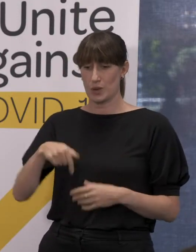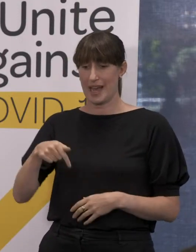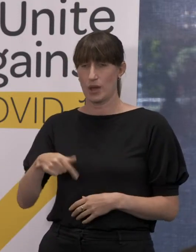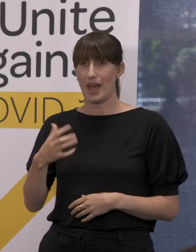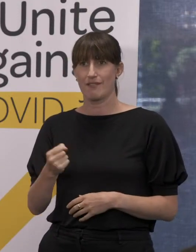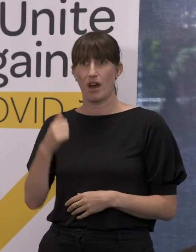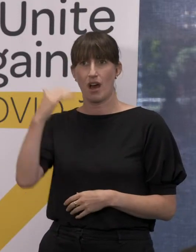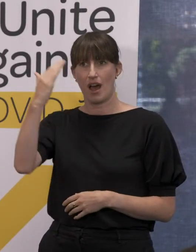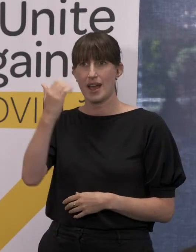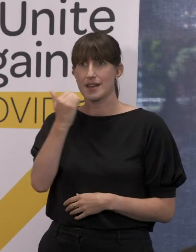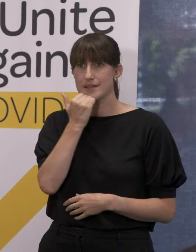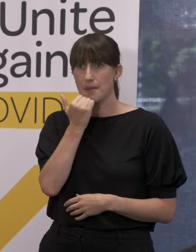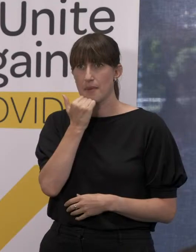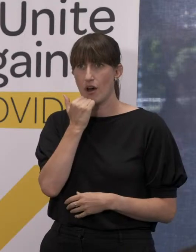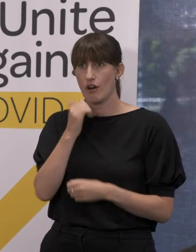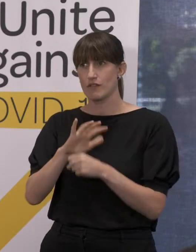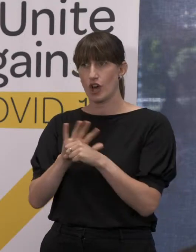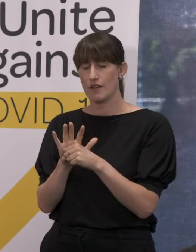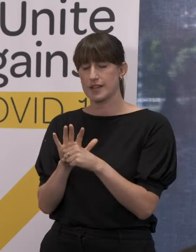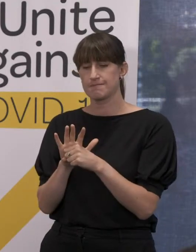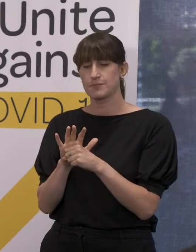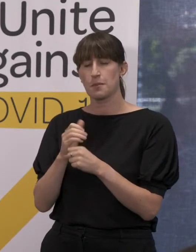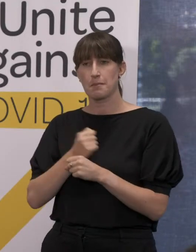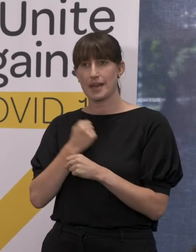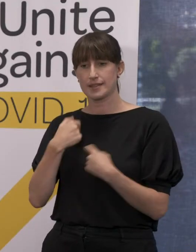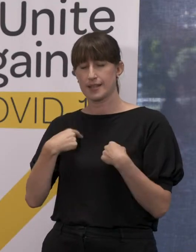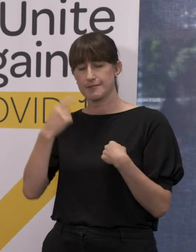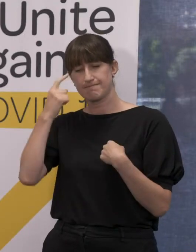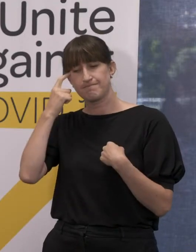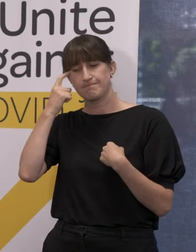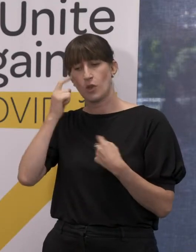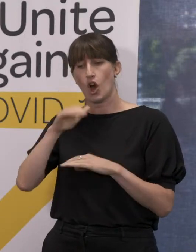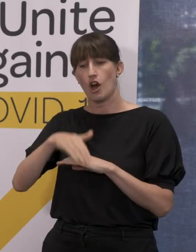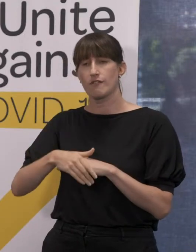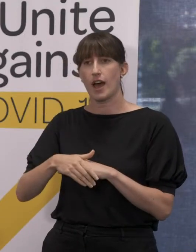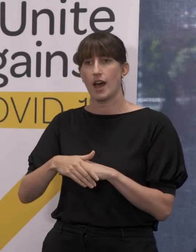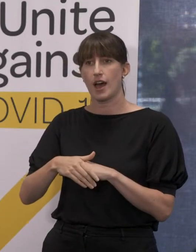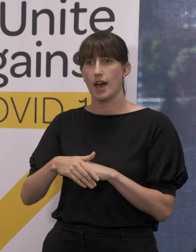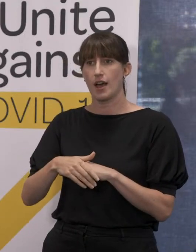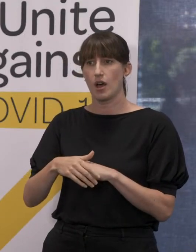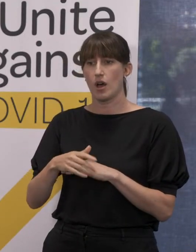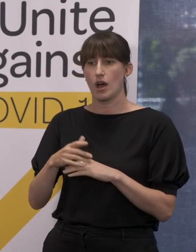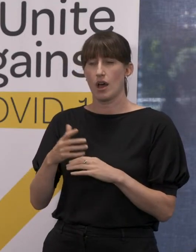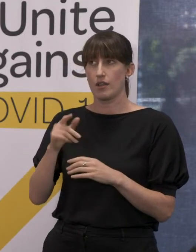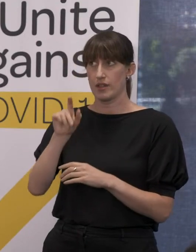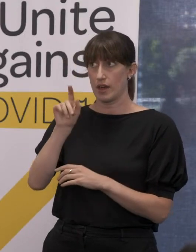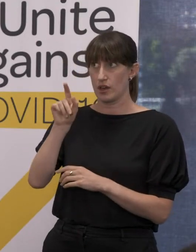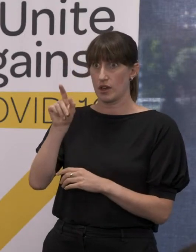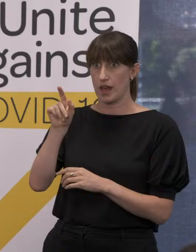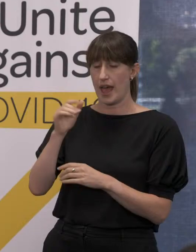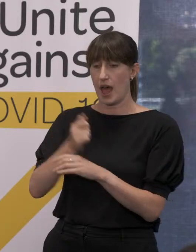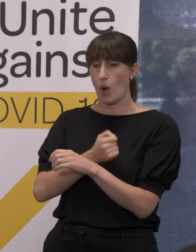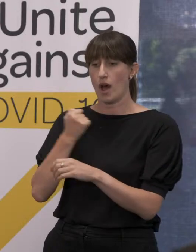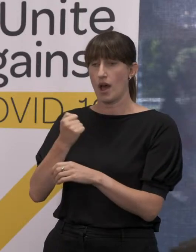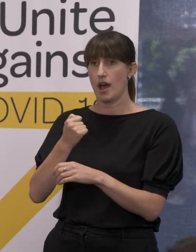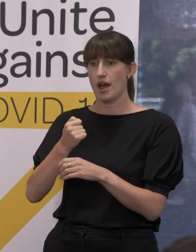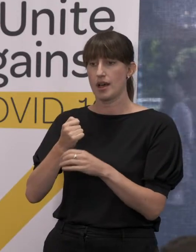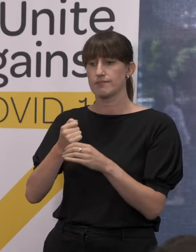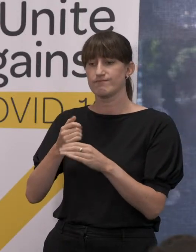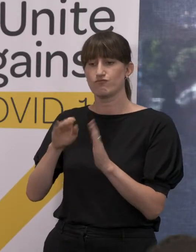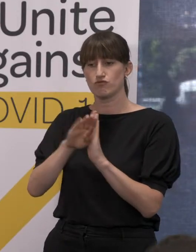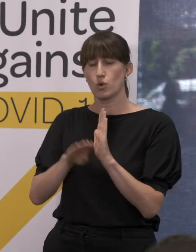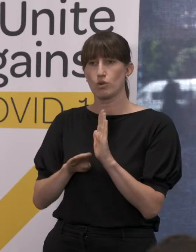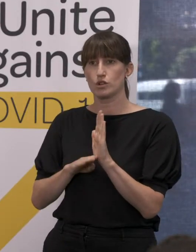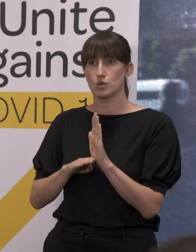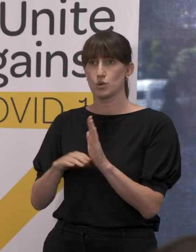the accuracy and value of pre-departure testing. Now, as explained yesterday, we did specifically take a look at